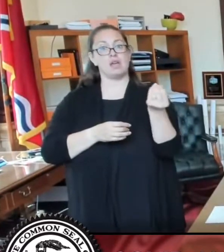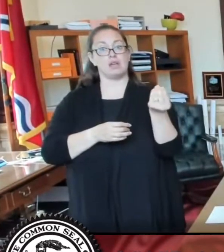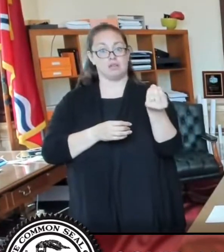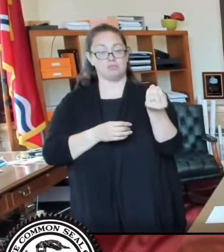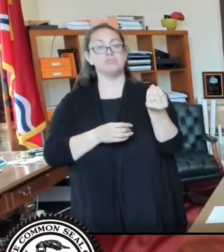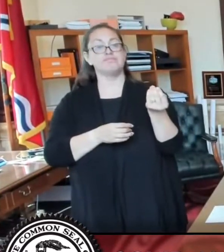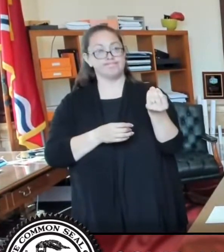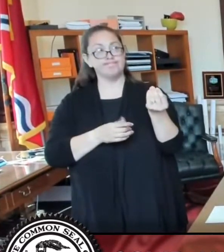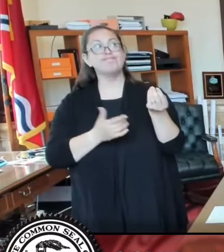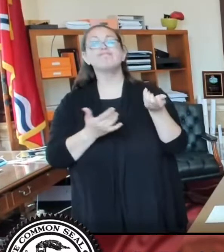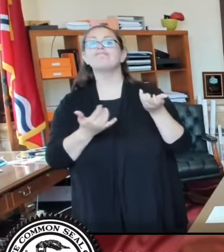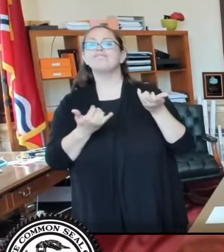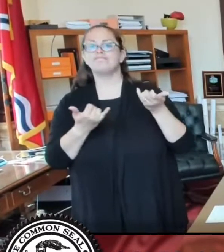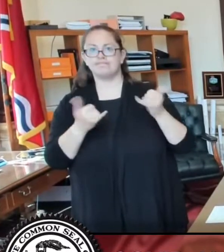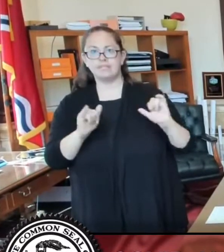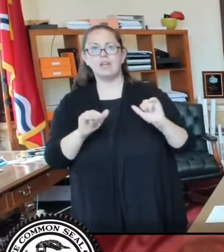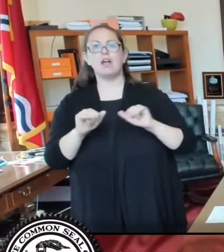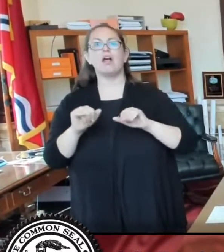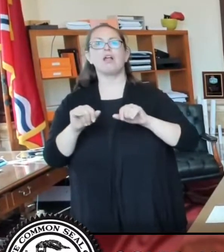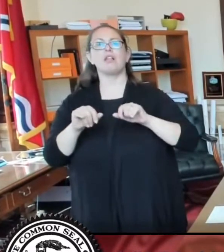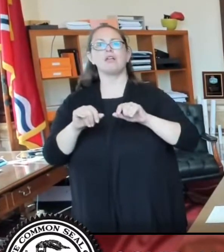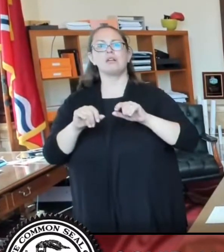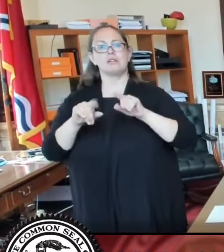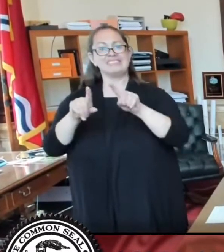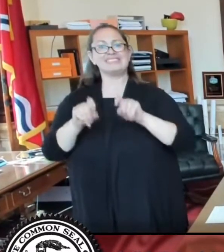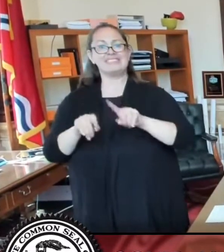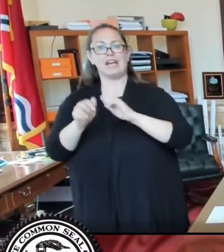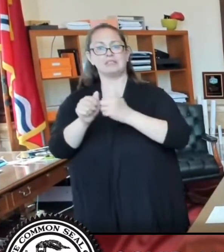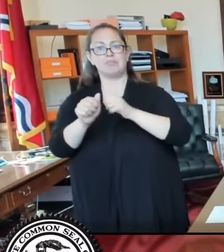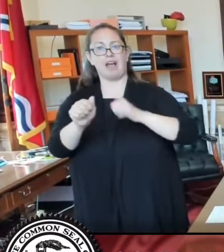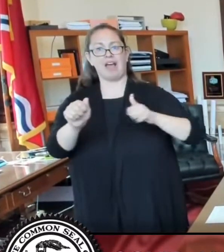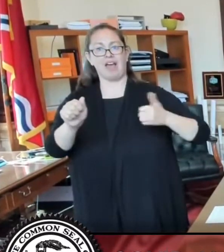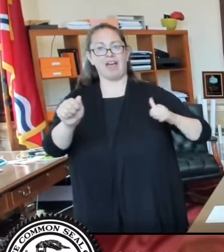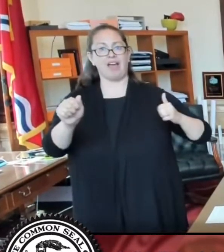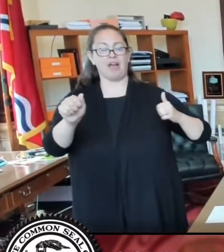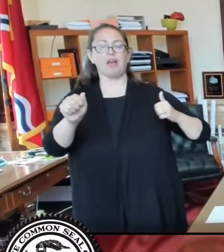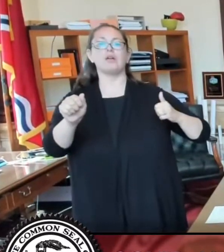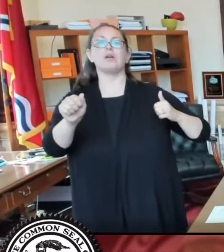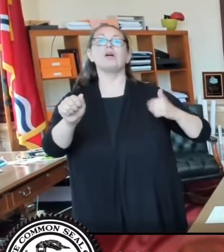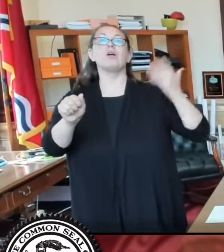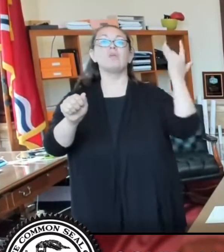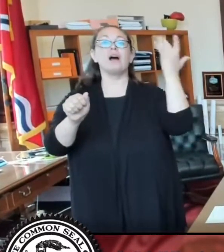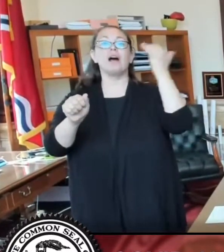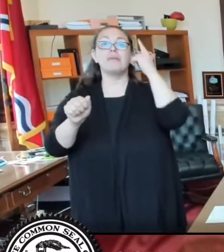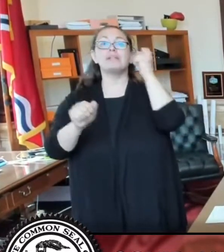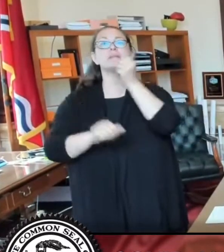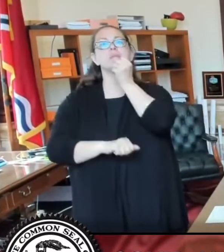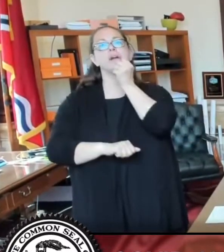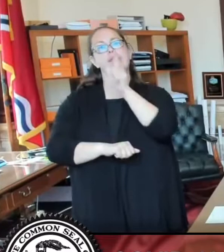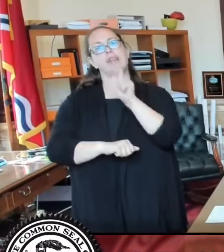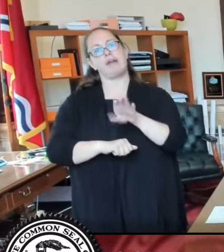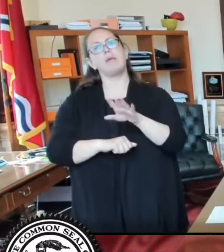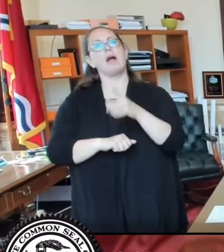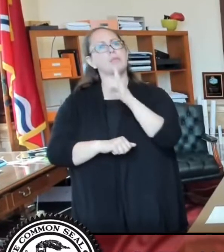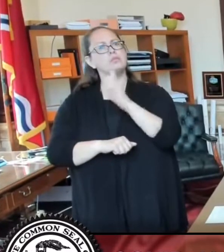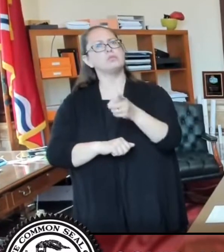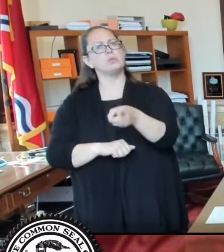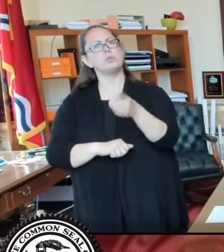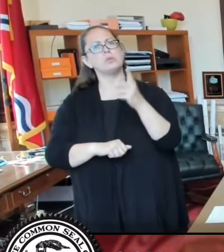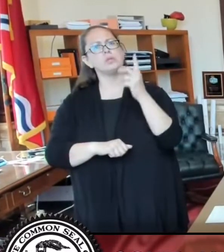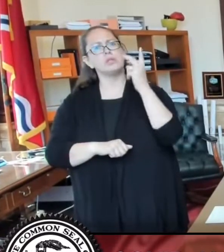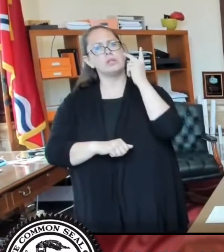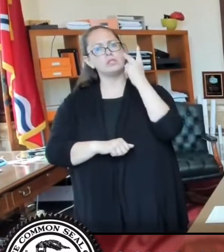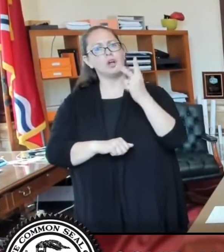still do have a backlog of some tests, and this is as a result of the private laboratories. I'm sure that you've all heard this on